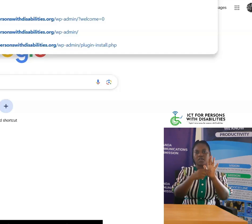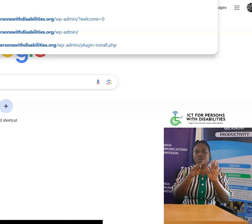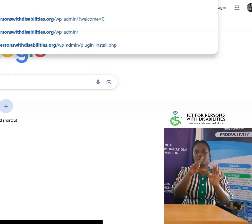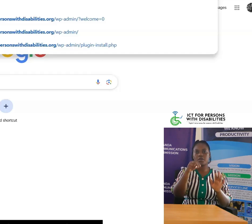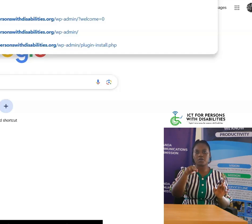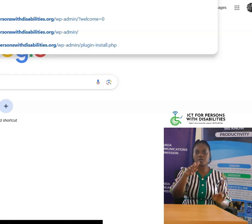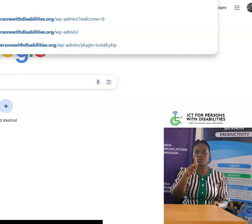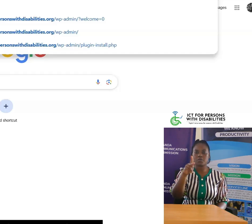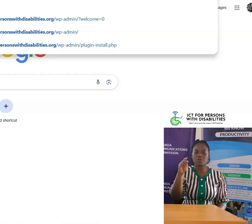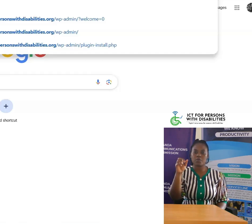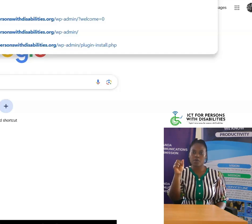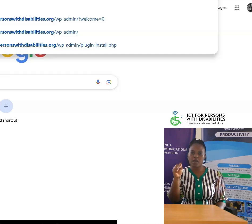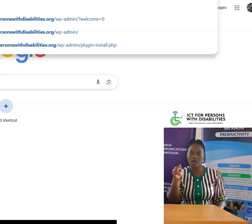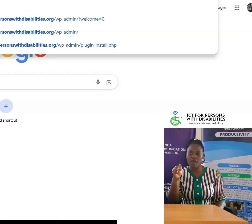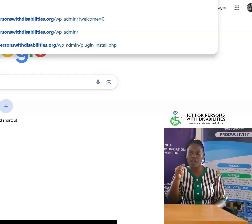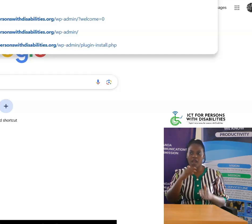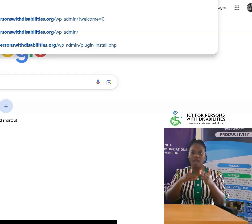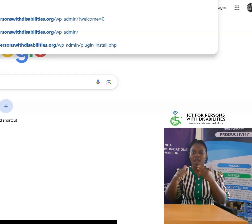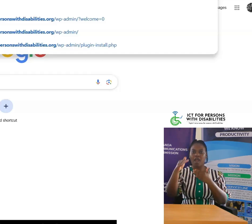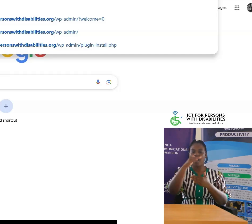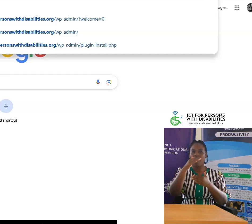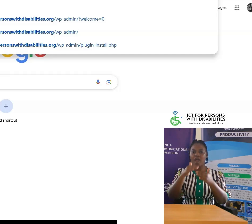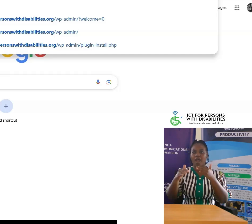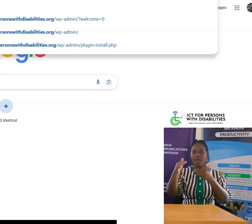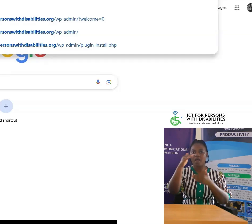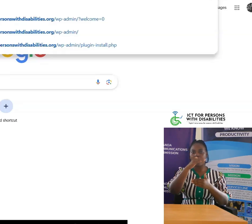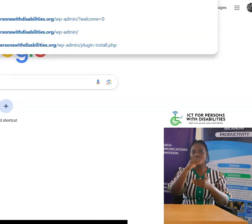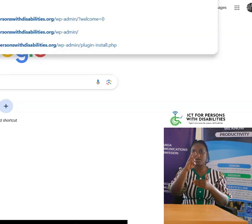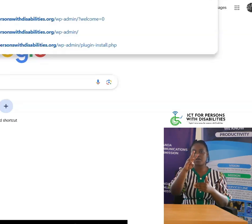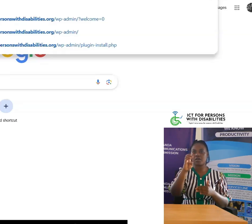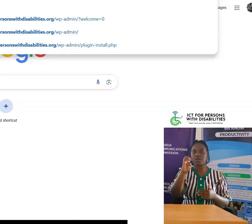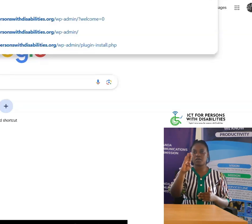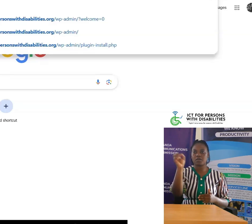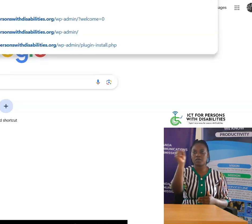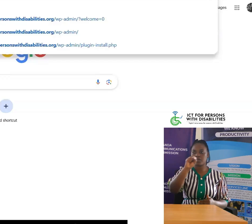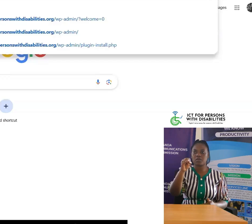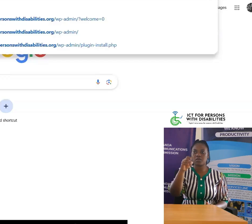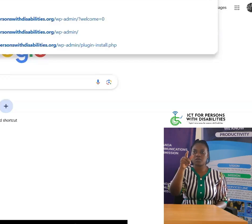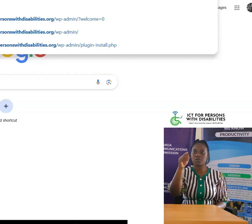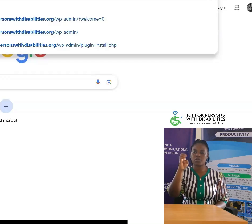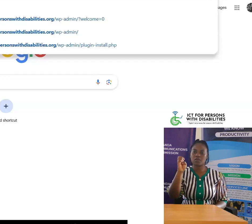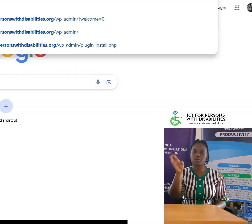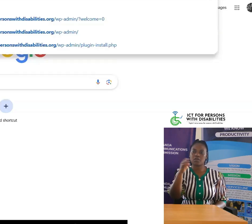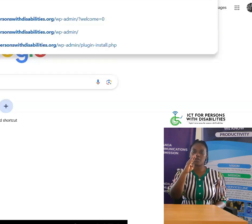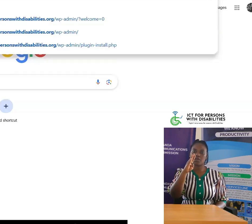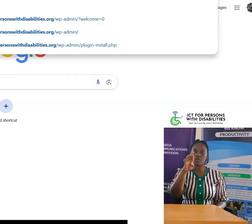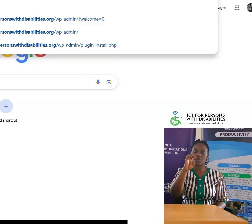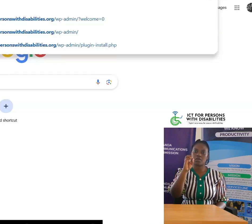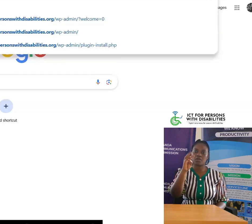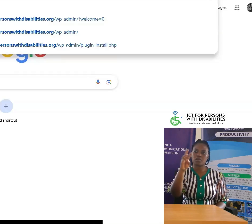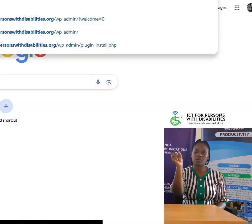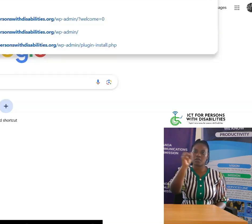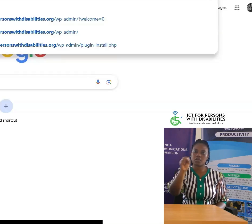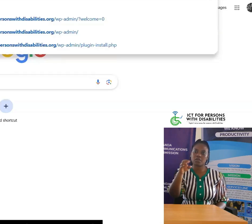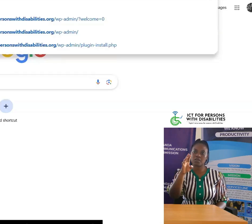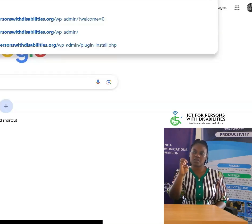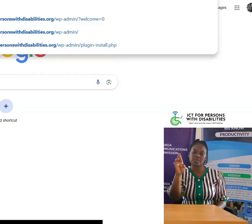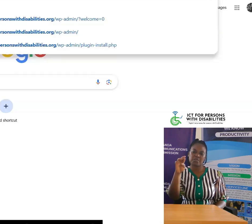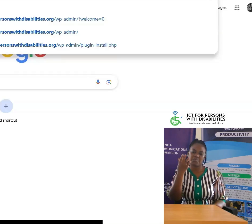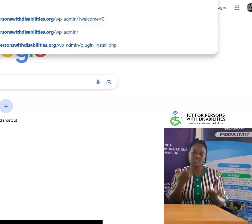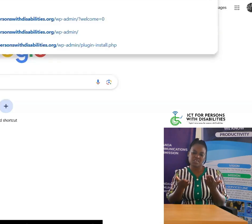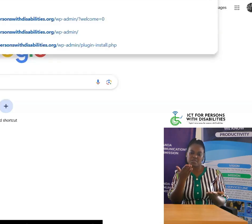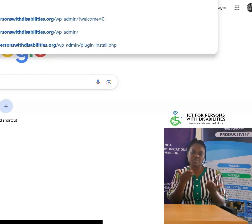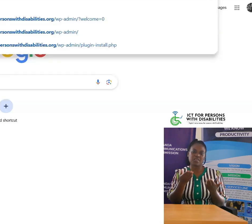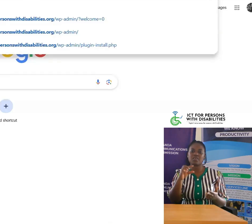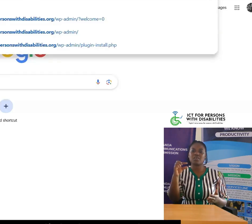the one that you have. So you go to the web browser and then you type up on the URL or where it is